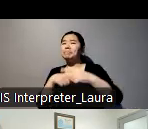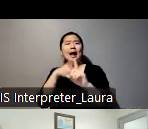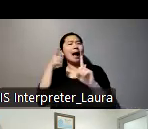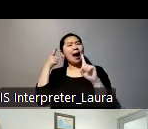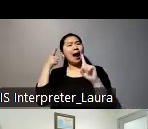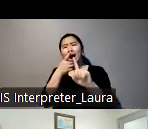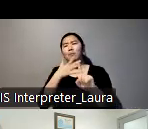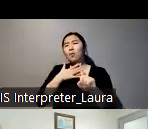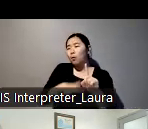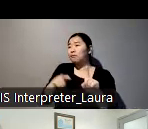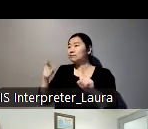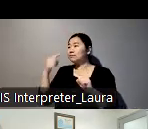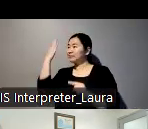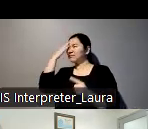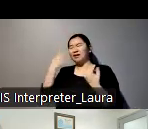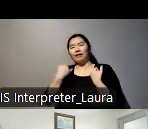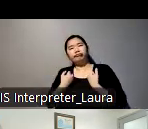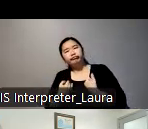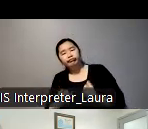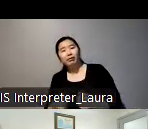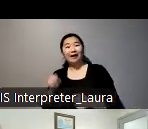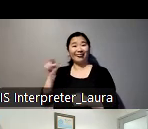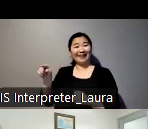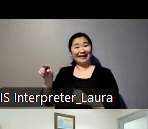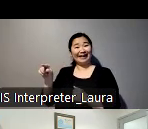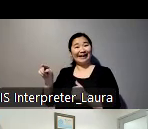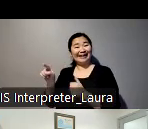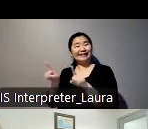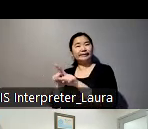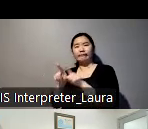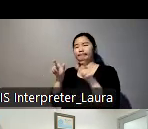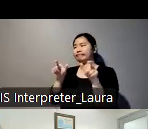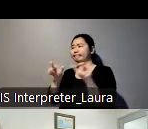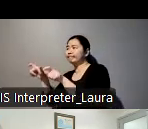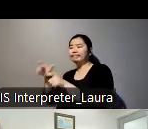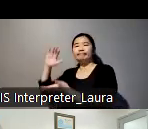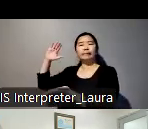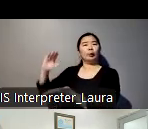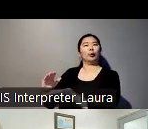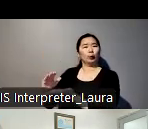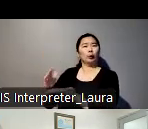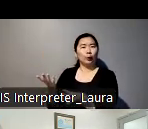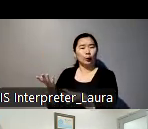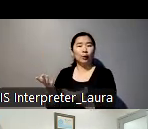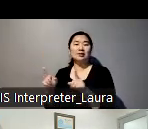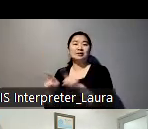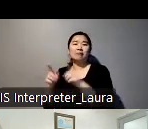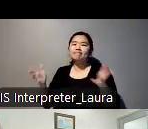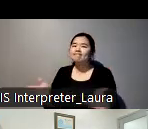Do you know the suicide rate of Korea is the highest in the world?